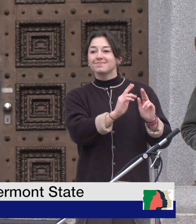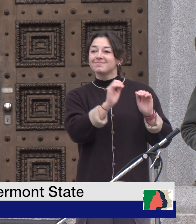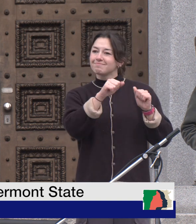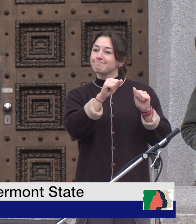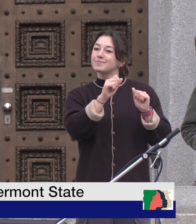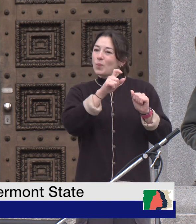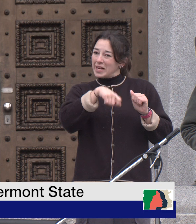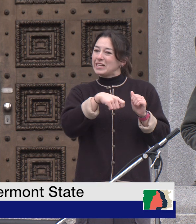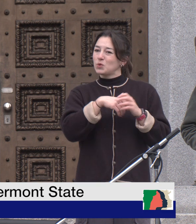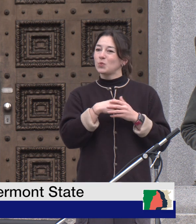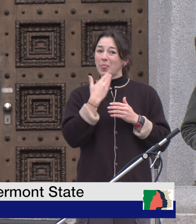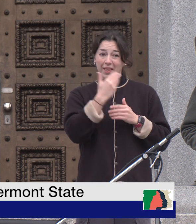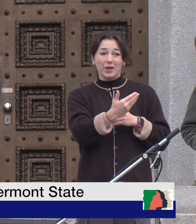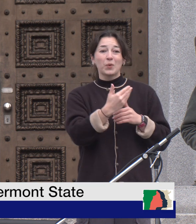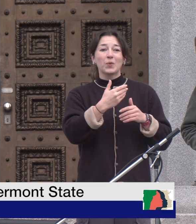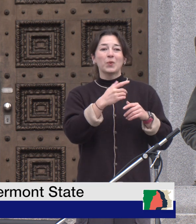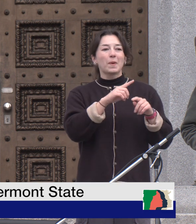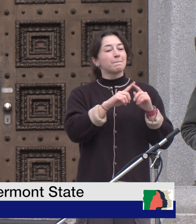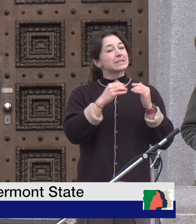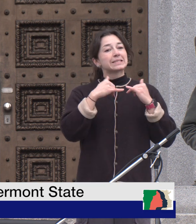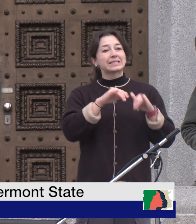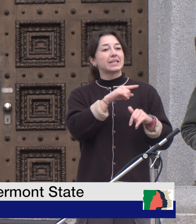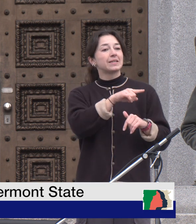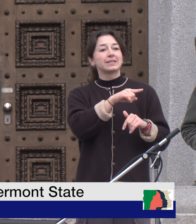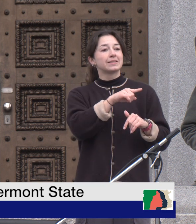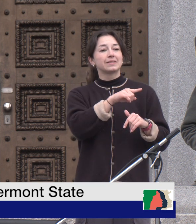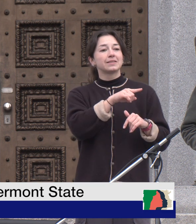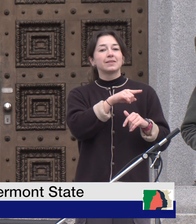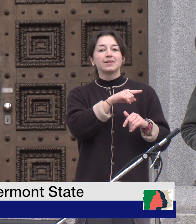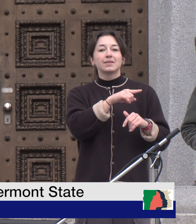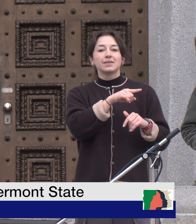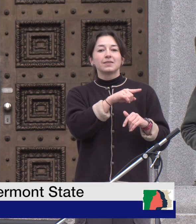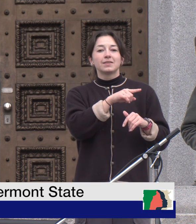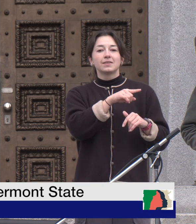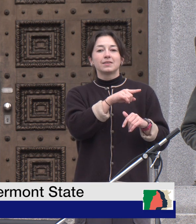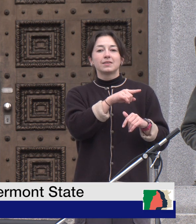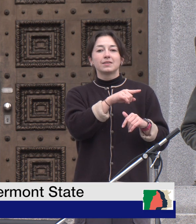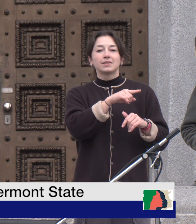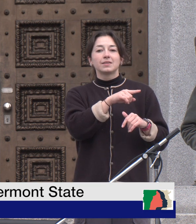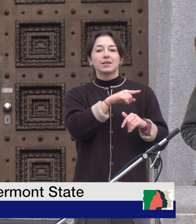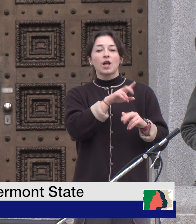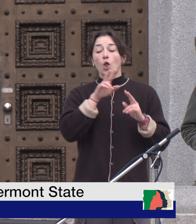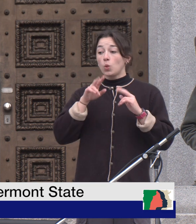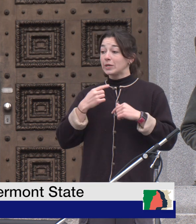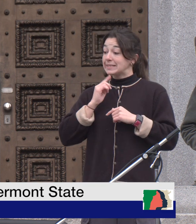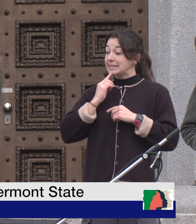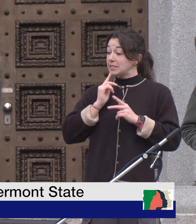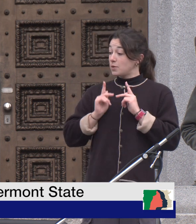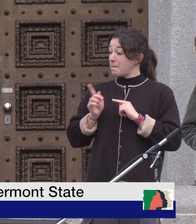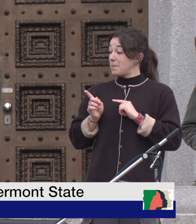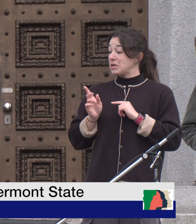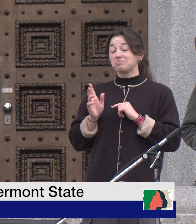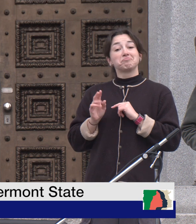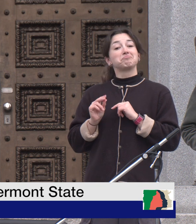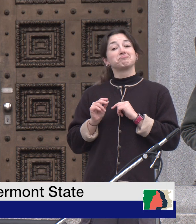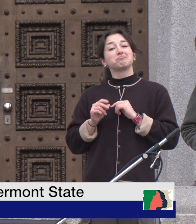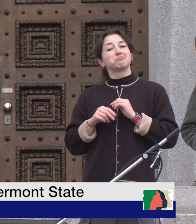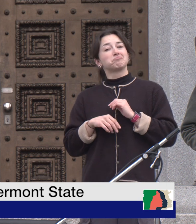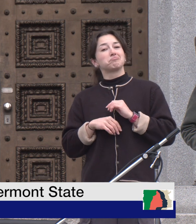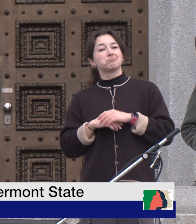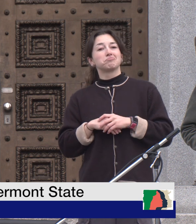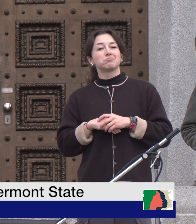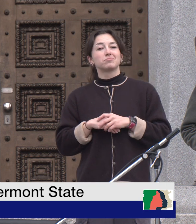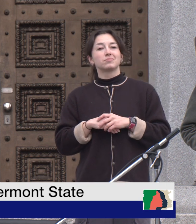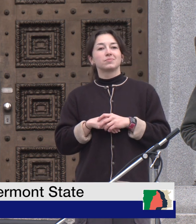yes, but they still don't take us seriously. They still, too